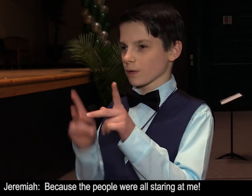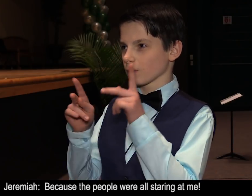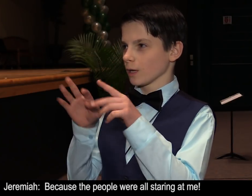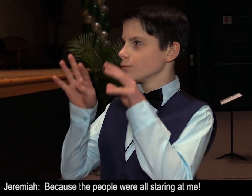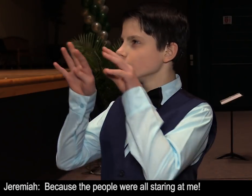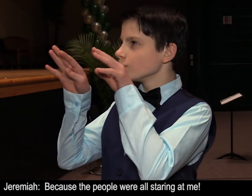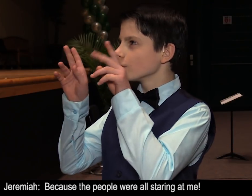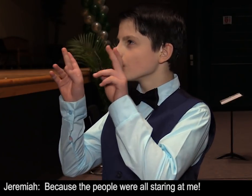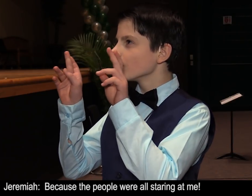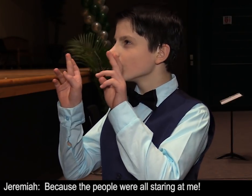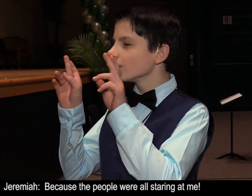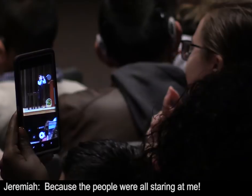Because the people were all staring at me.